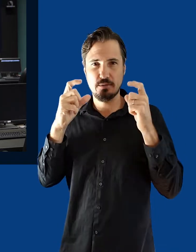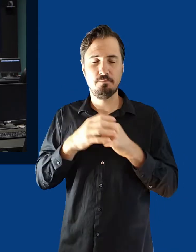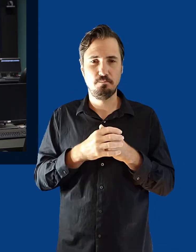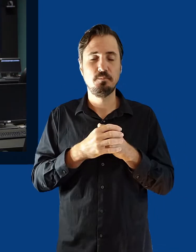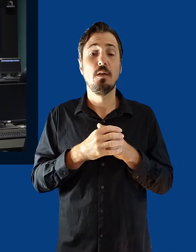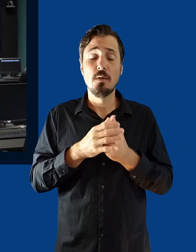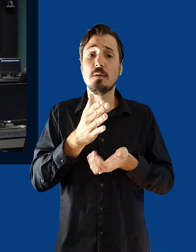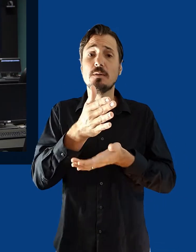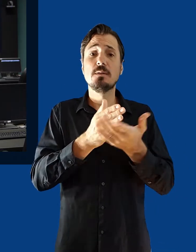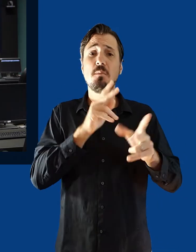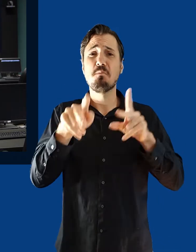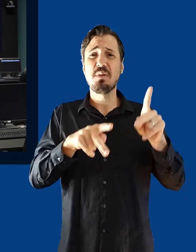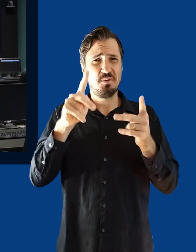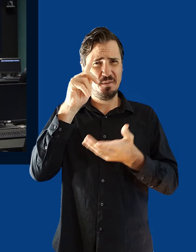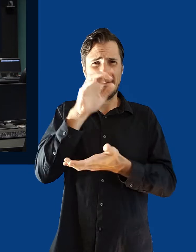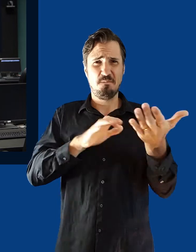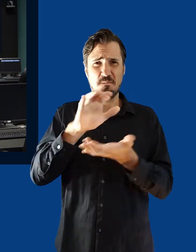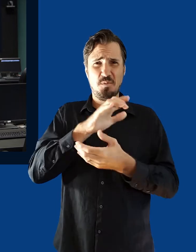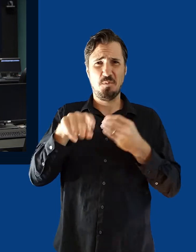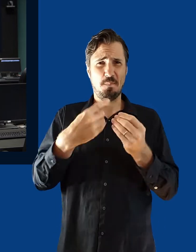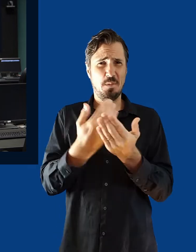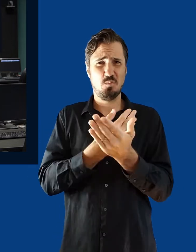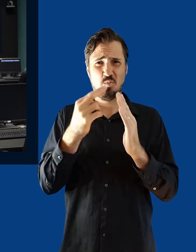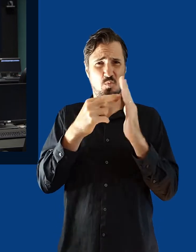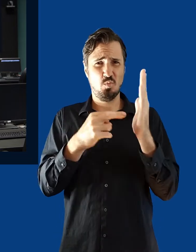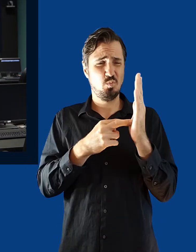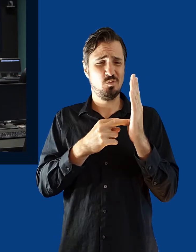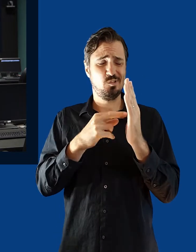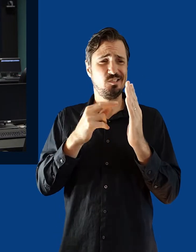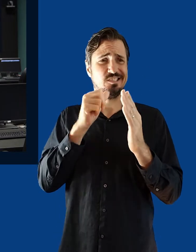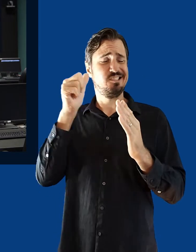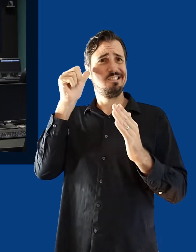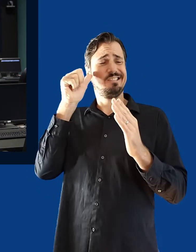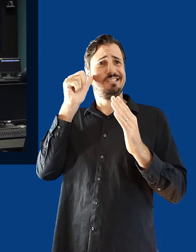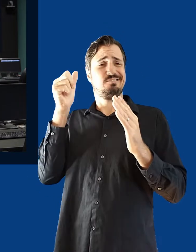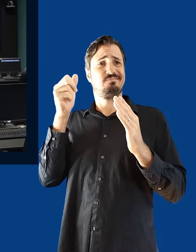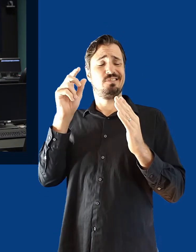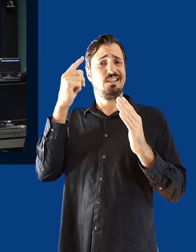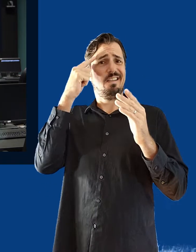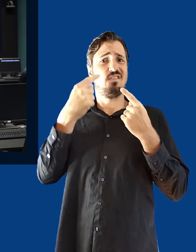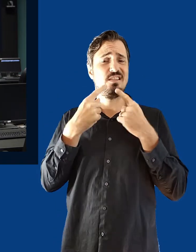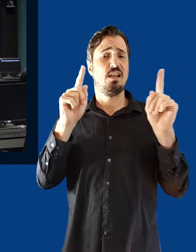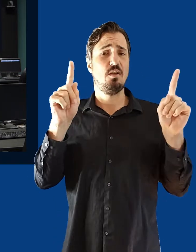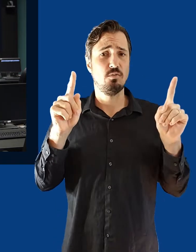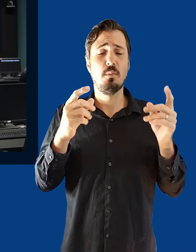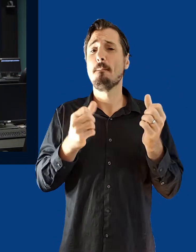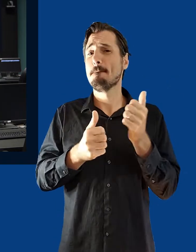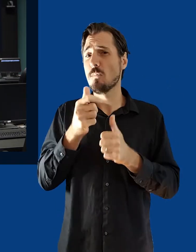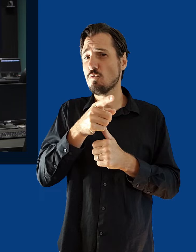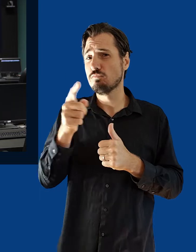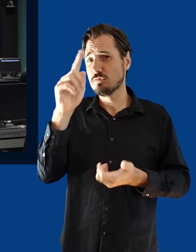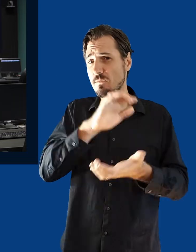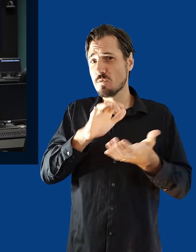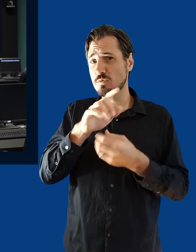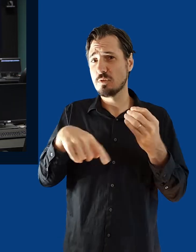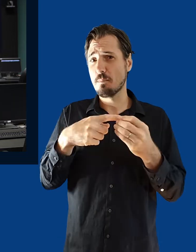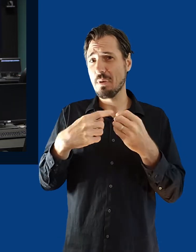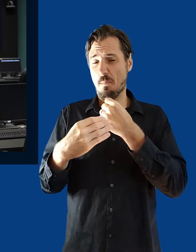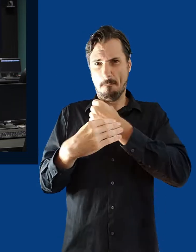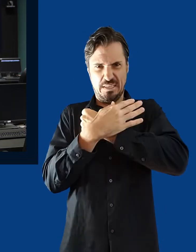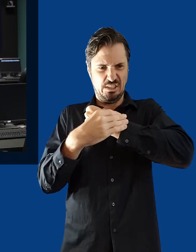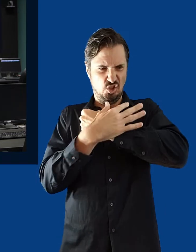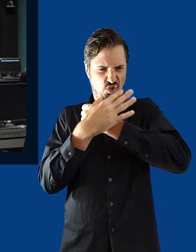the need to clarify what the beach closure order means and how to interpret the limitations on fishing. We are in